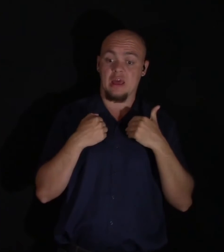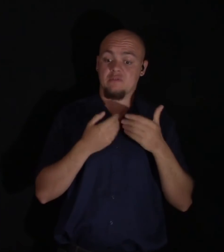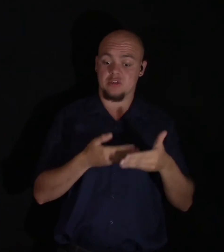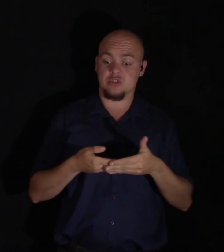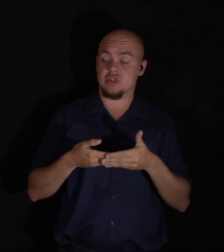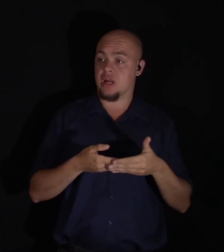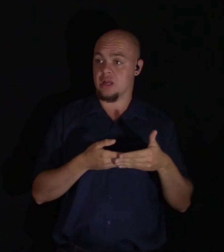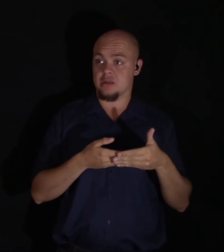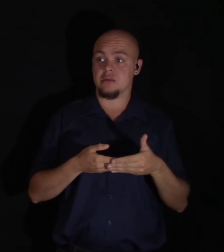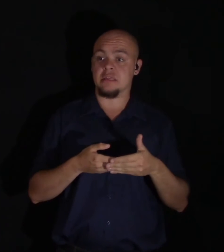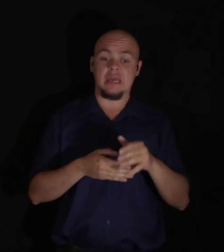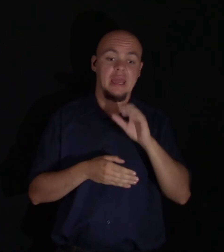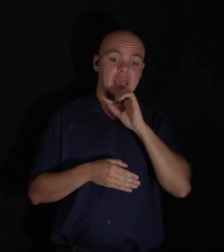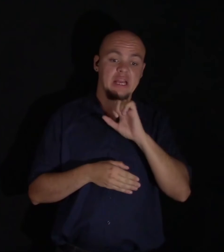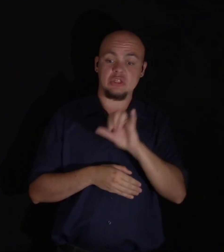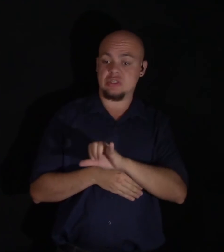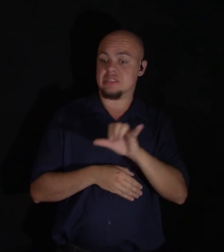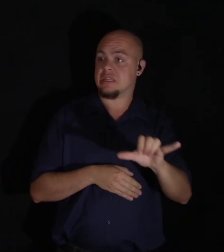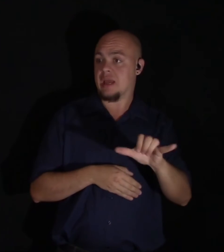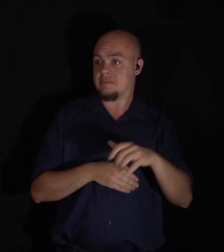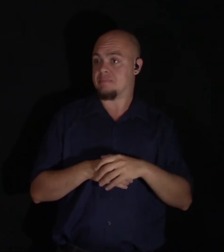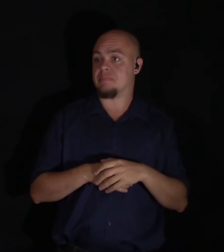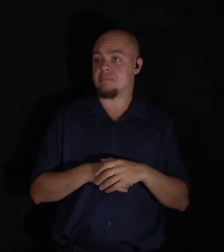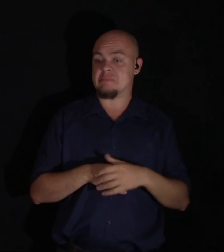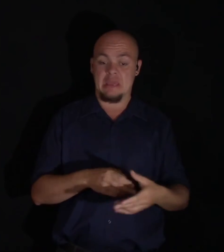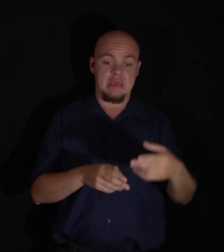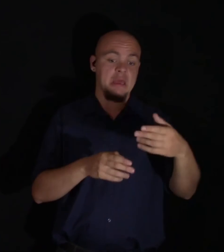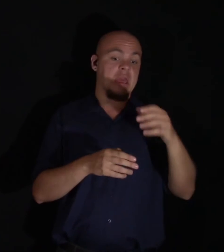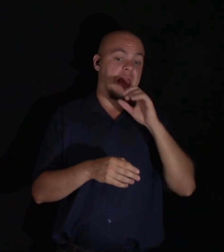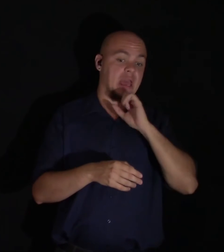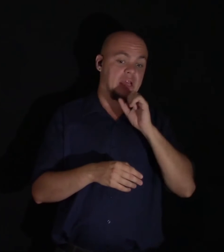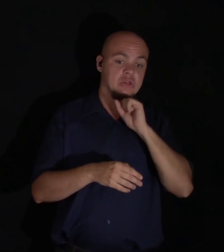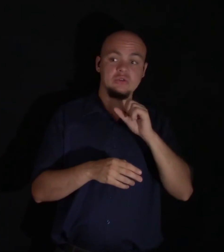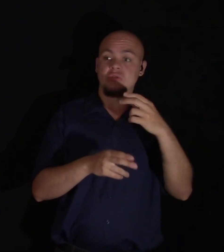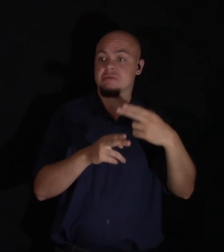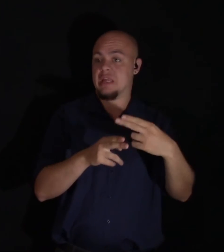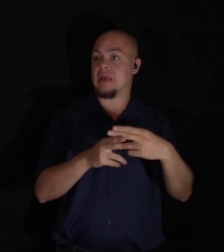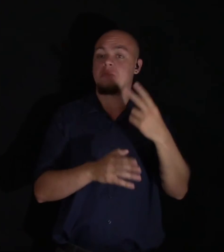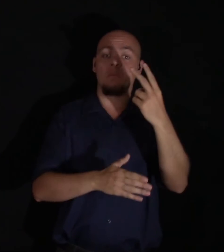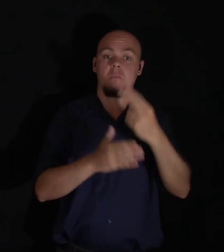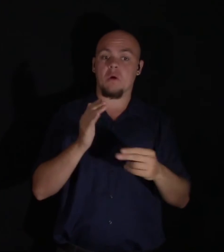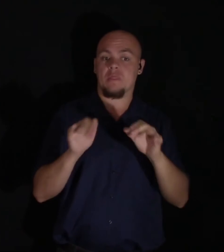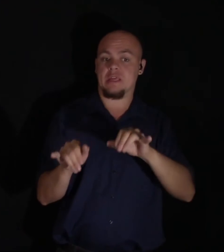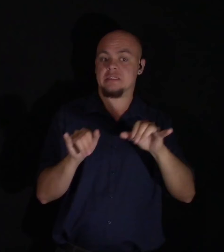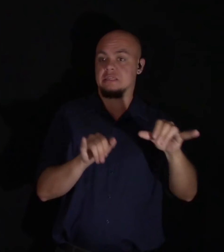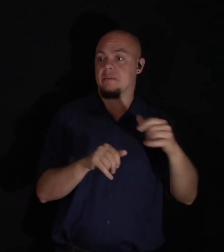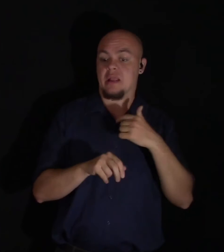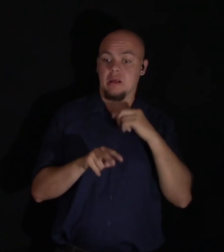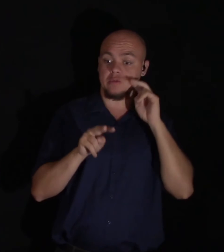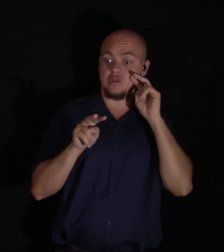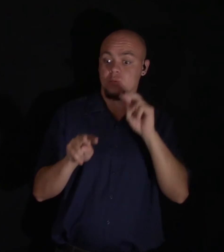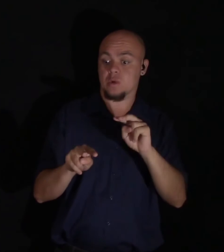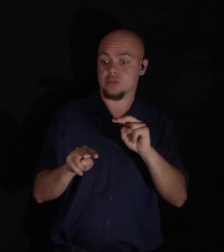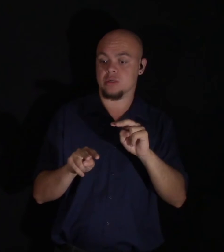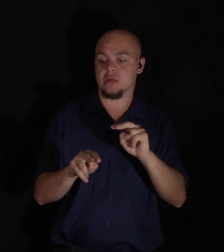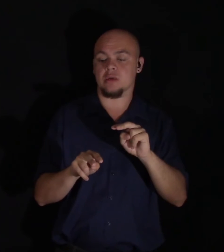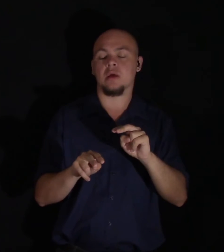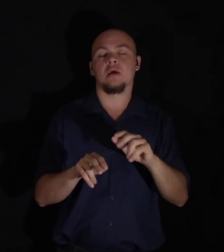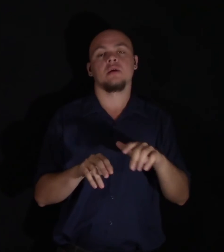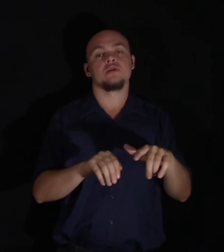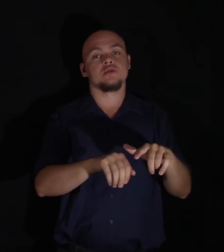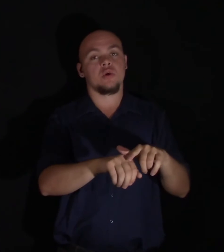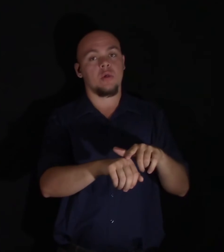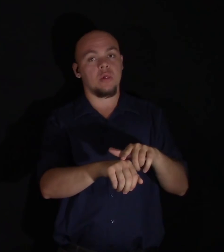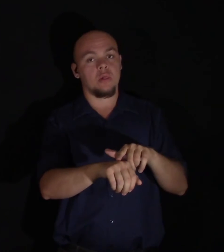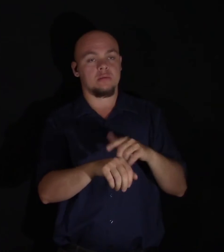same name, and I was watching it." Okay. Long story short, see, now is where I got to put on the